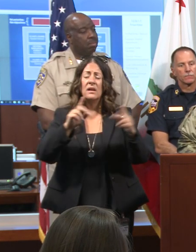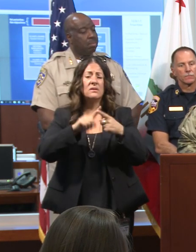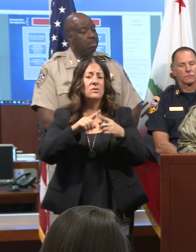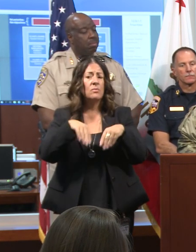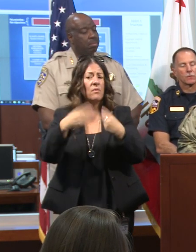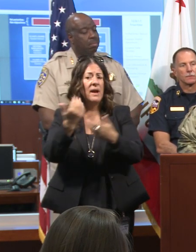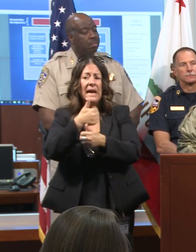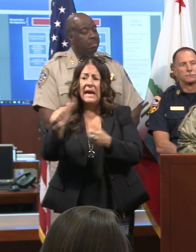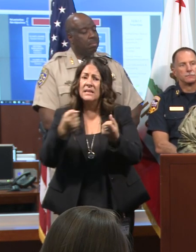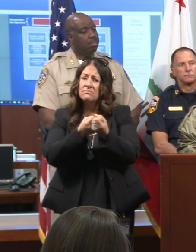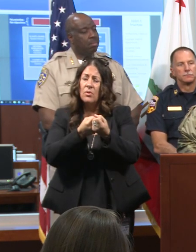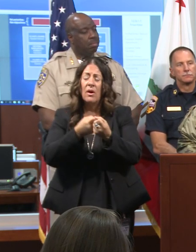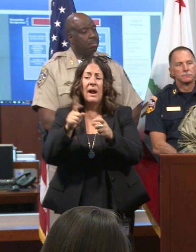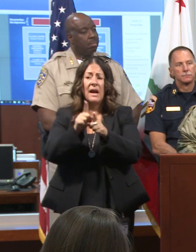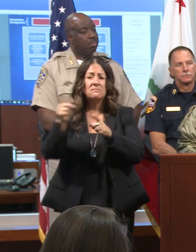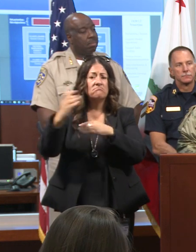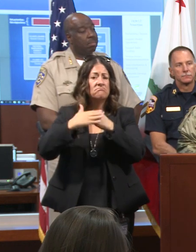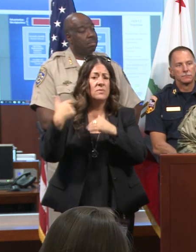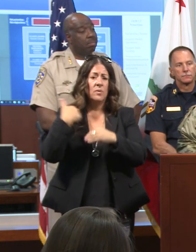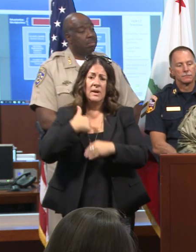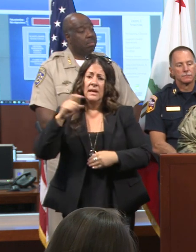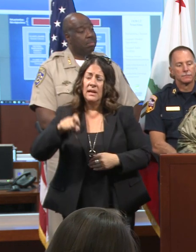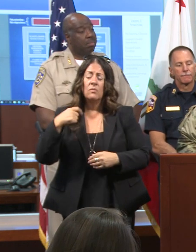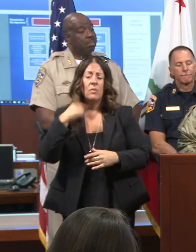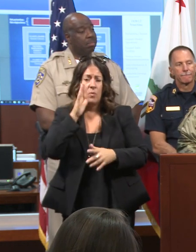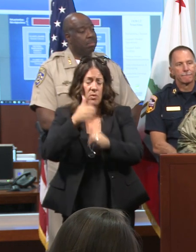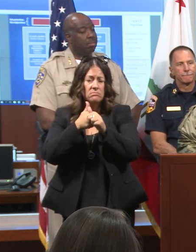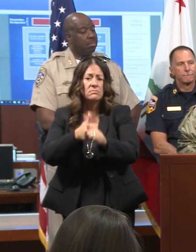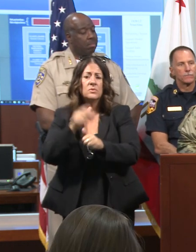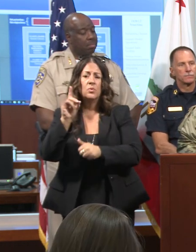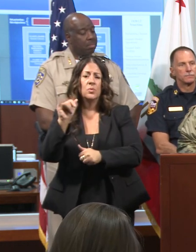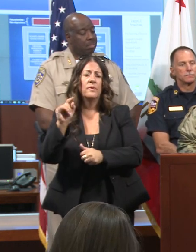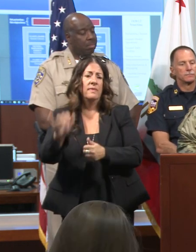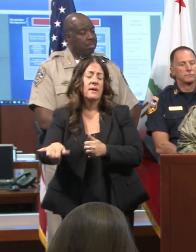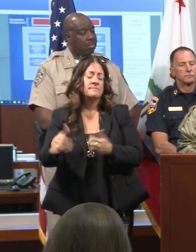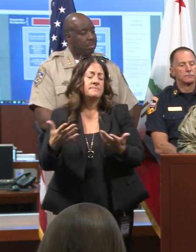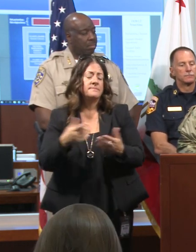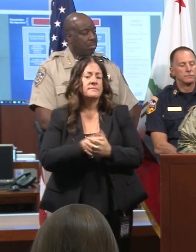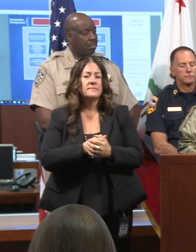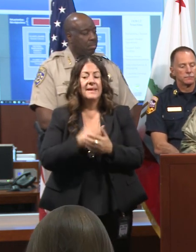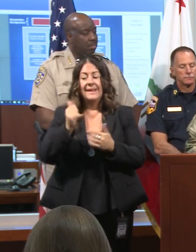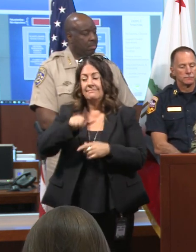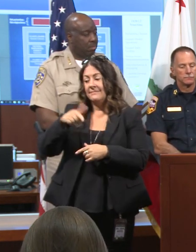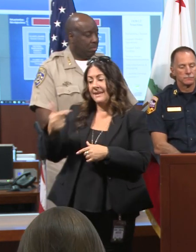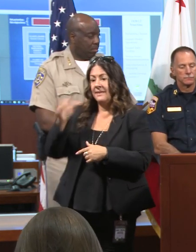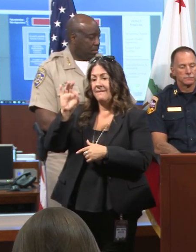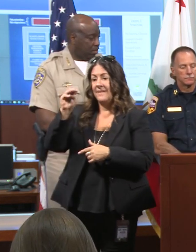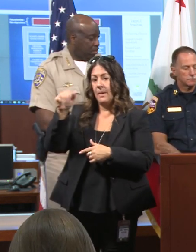Guard as the need arise. And I'll be followed by Mr. Bob Fenton from FEMA Region 9.